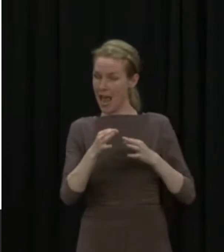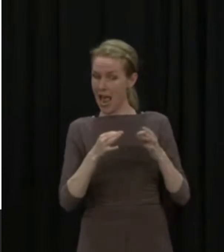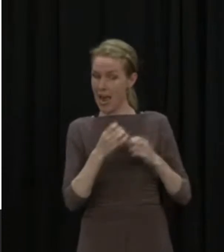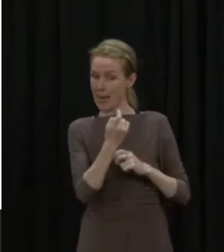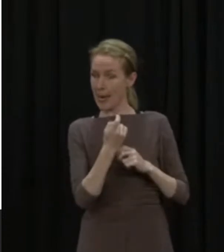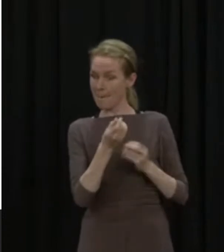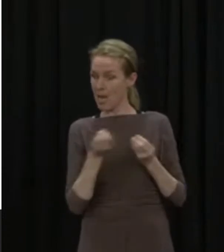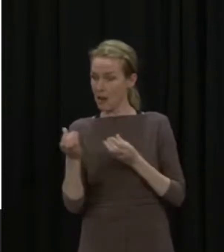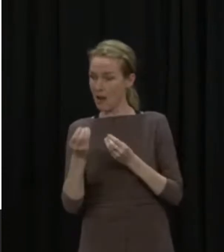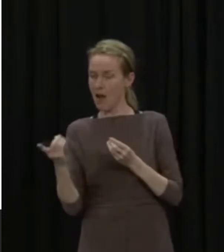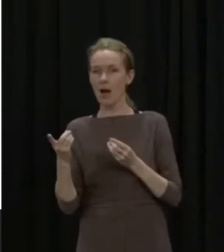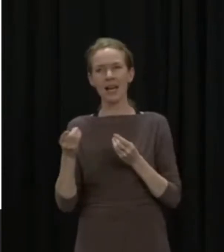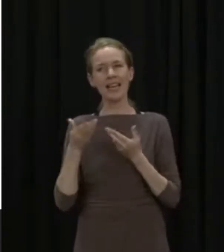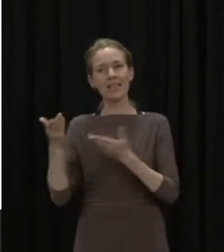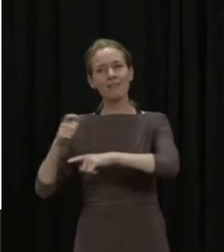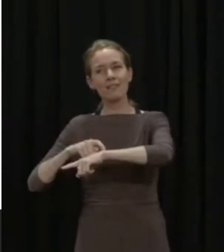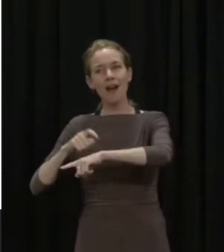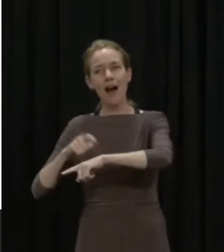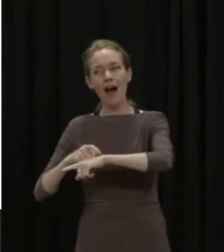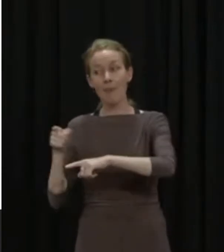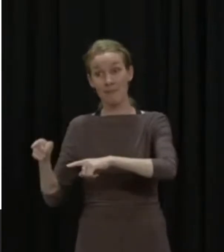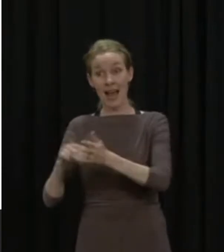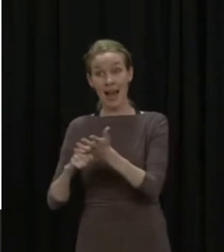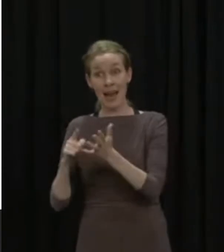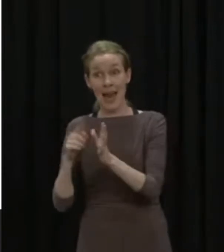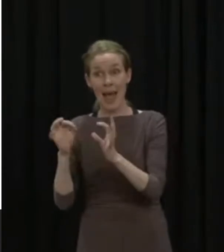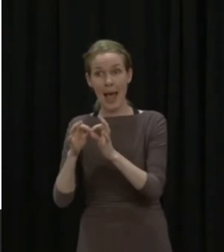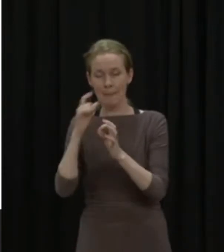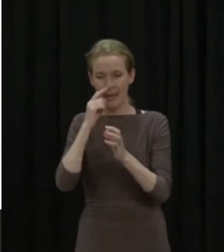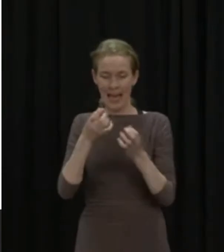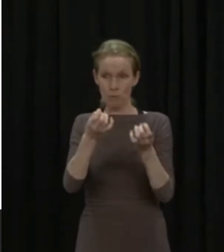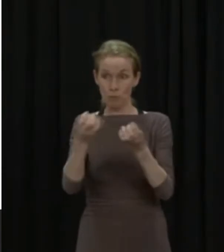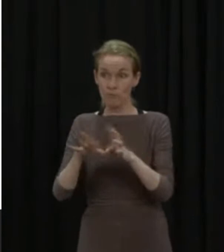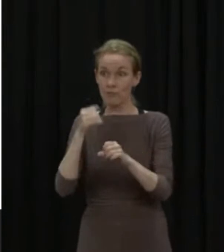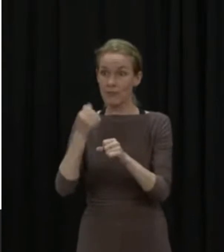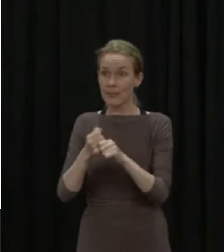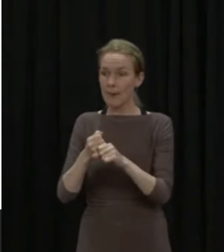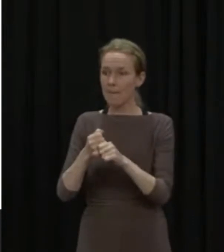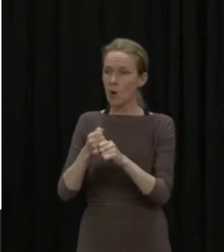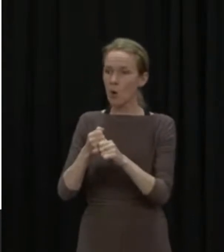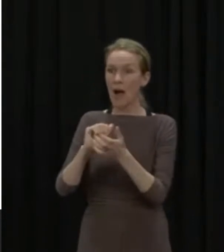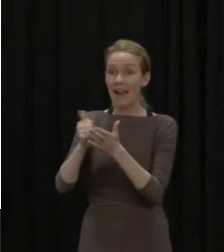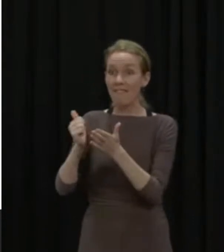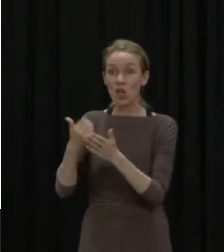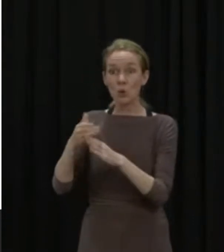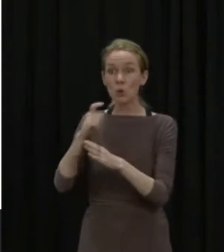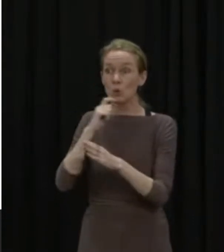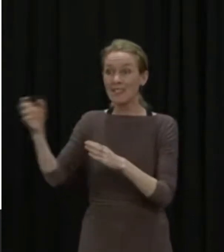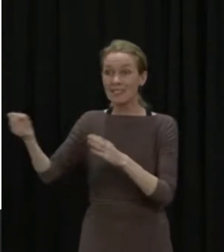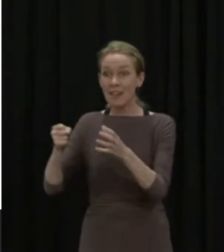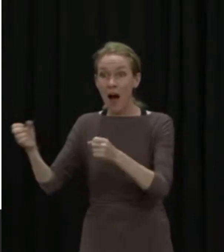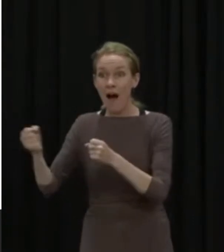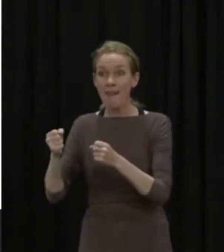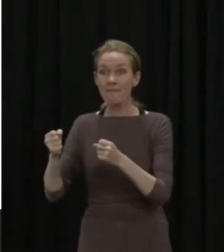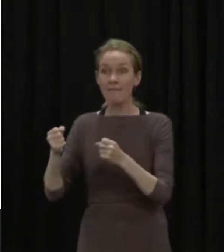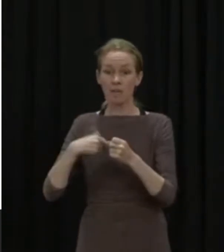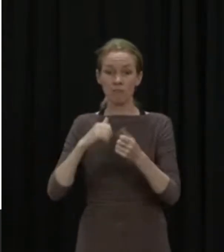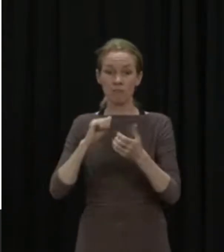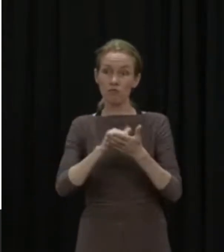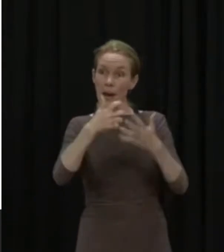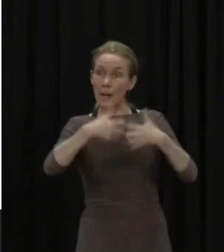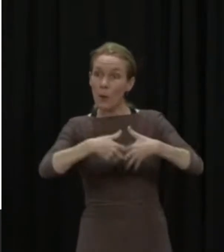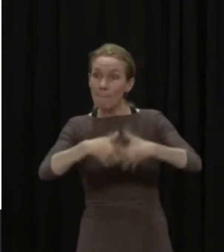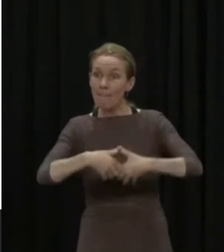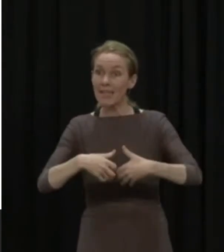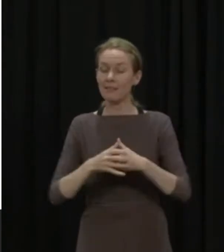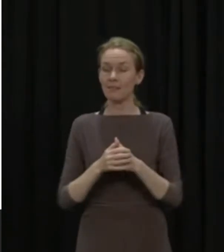can plan for the future in terms of their workforce, in terms of their supplies and reagents. And also with regard